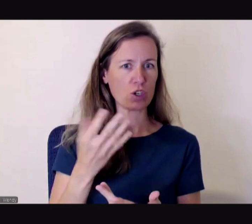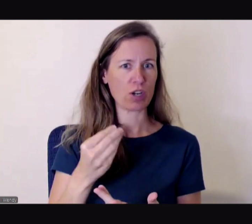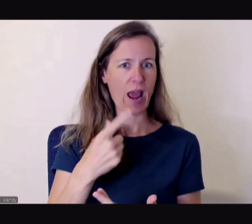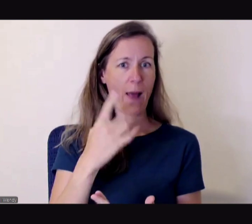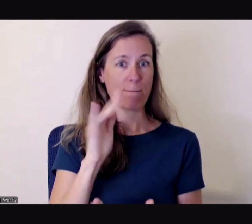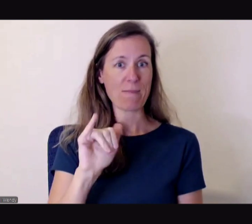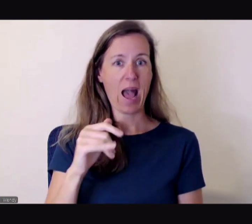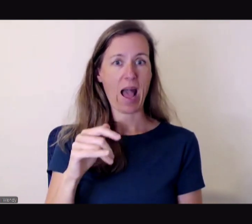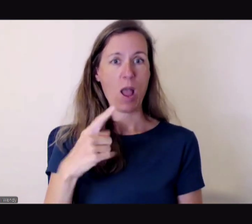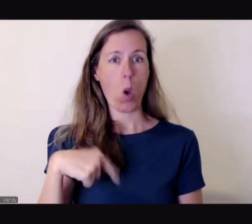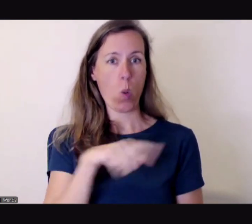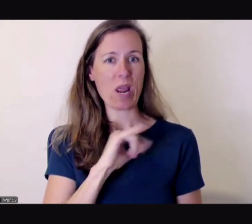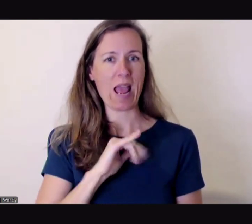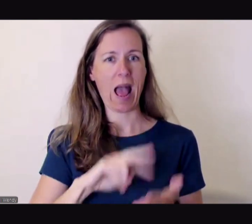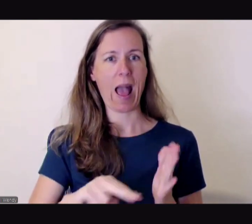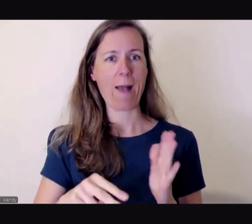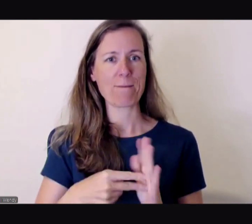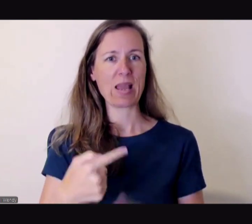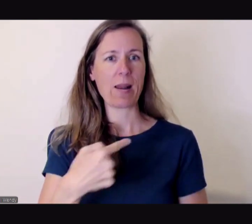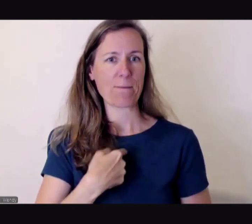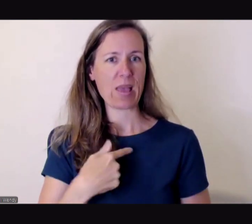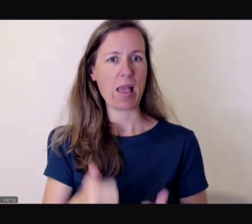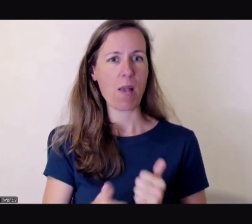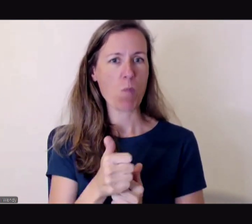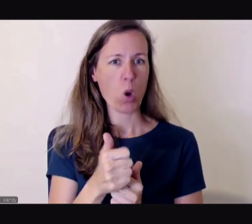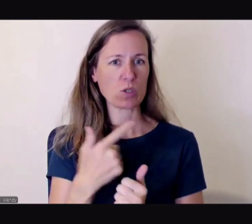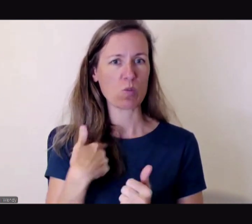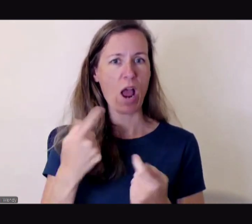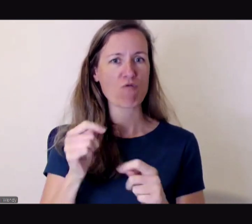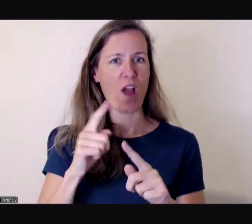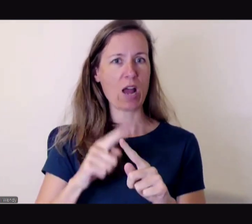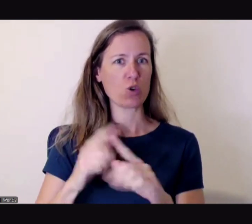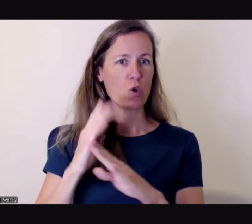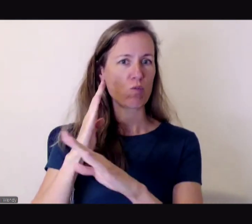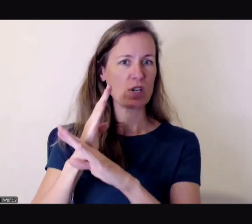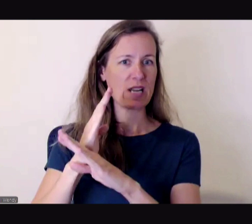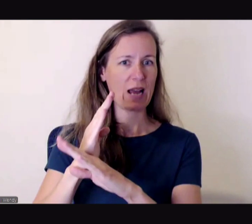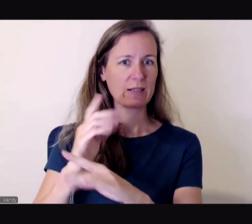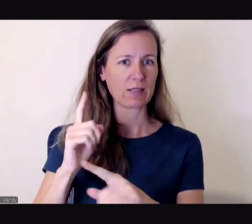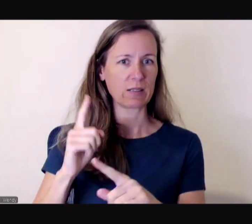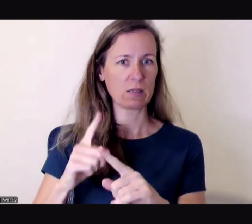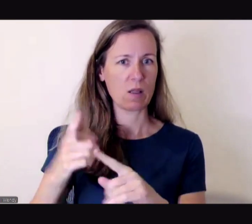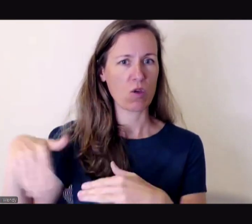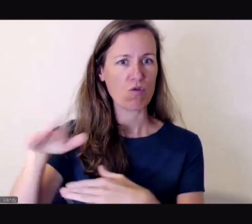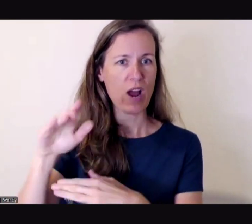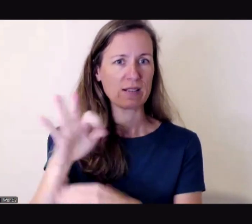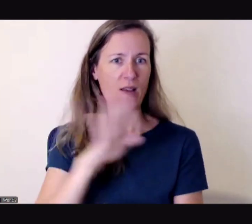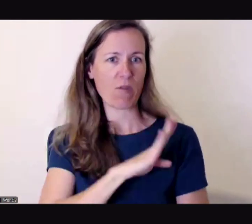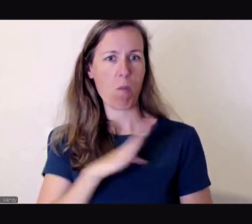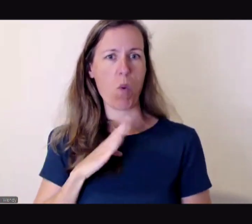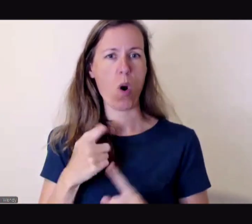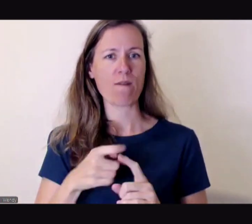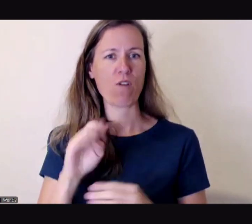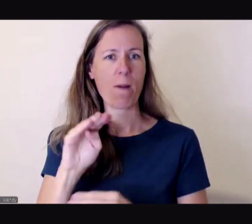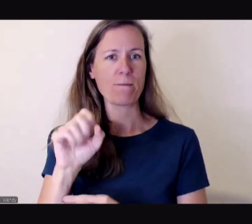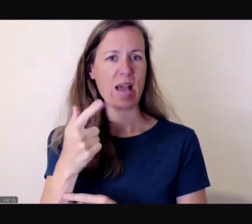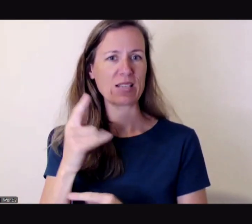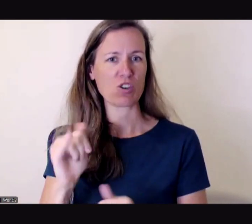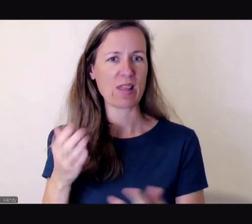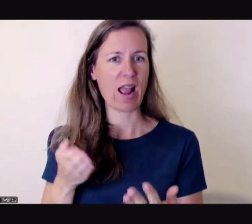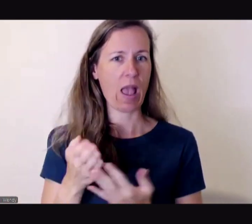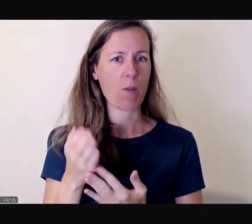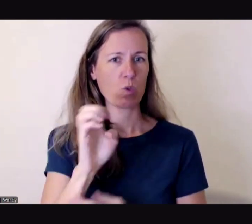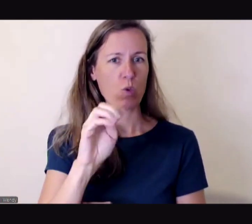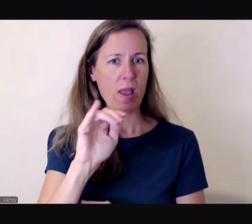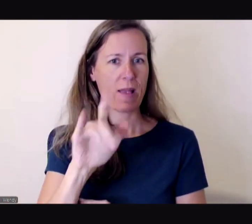through email or to my personal cell phone number, which apparently got out there. There was misinformation being circulated